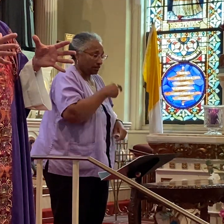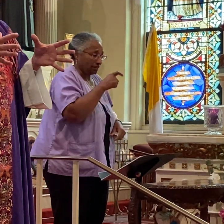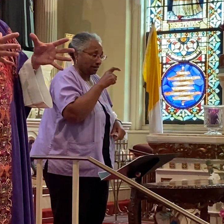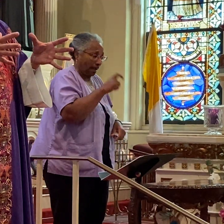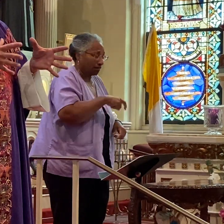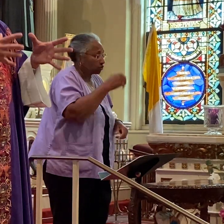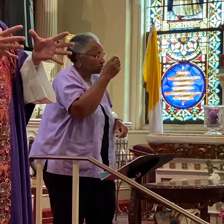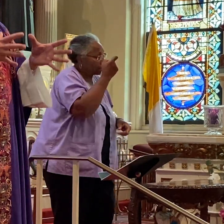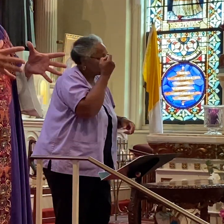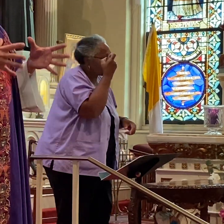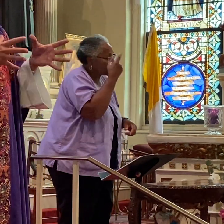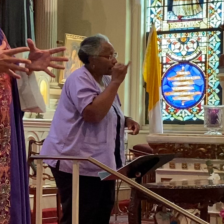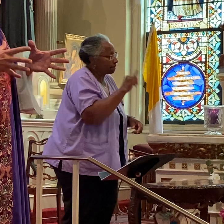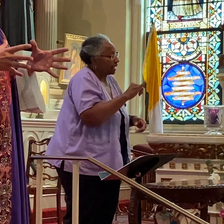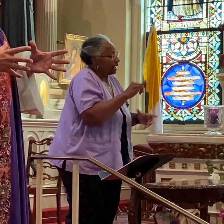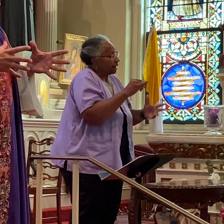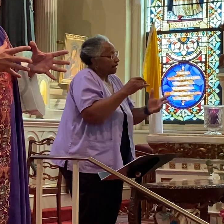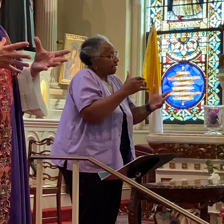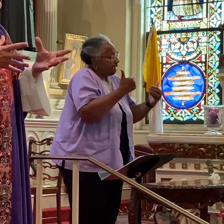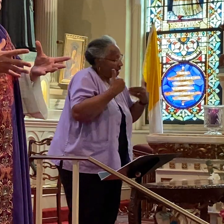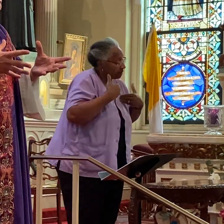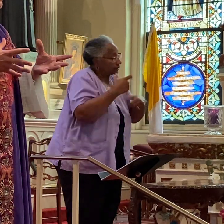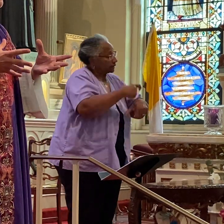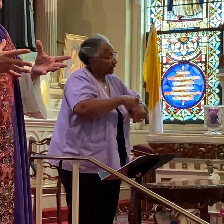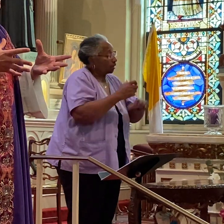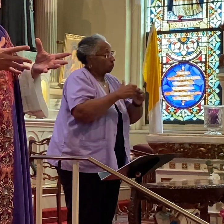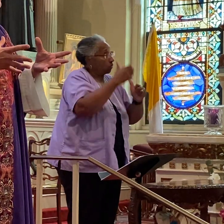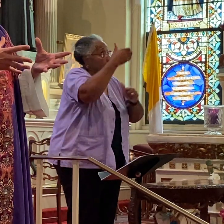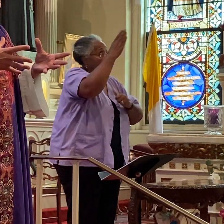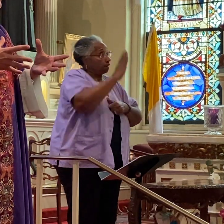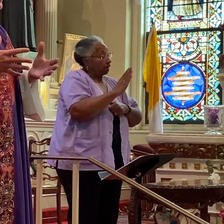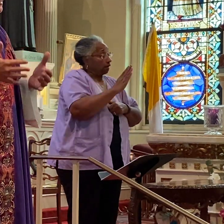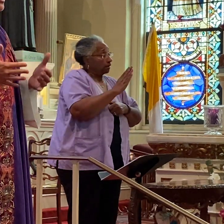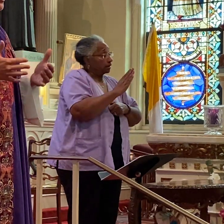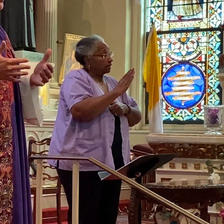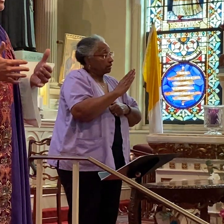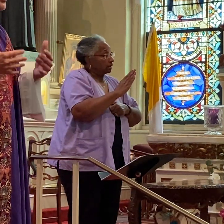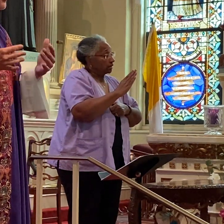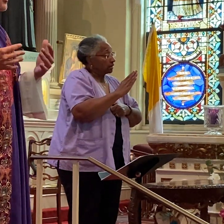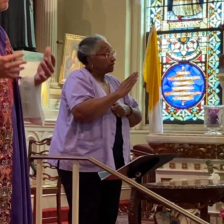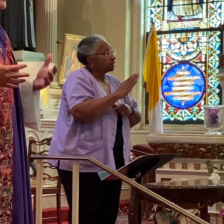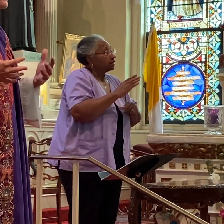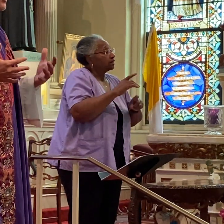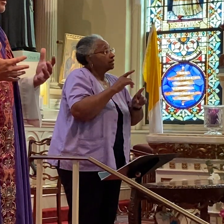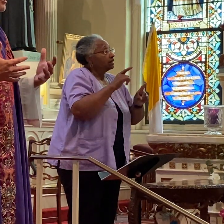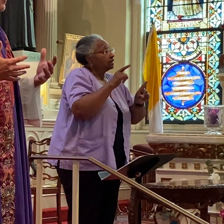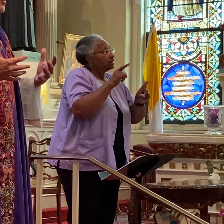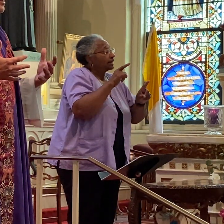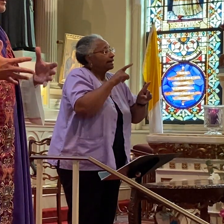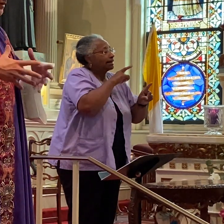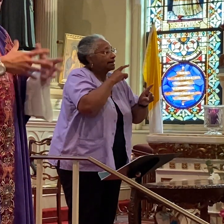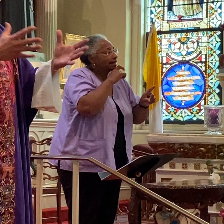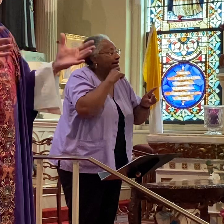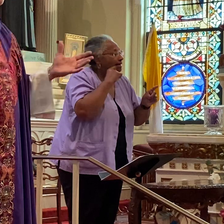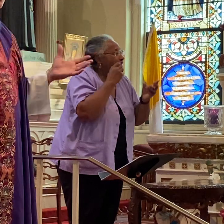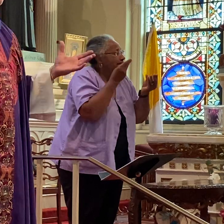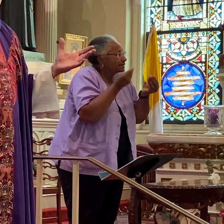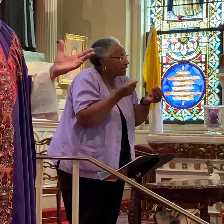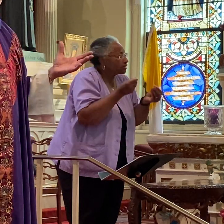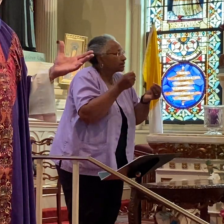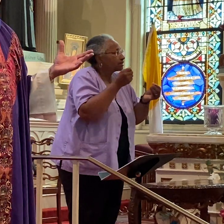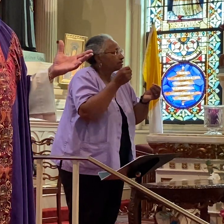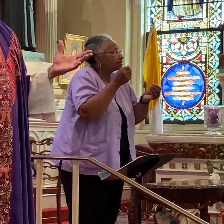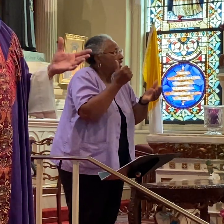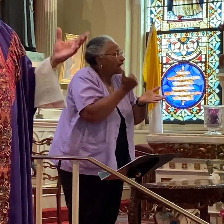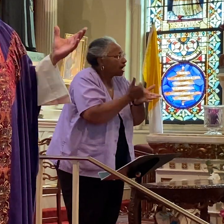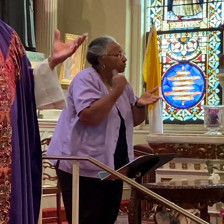worth spending time with him. And the desert is a reminder that we need to make